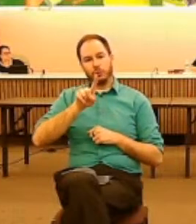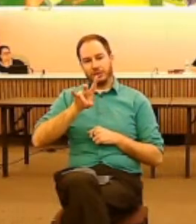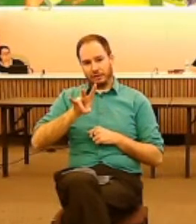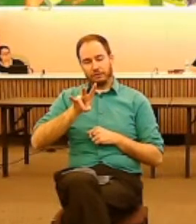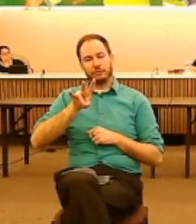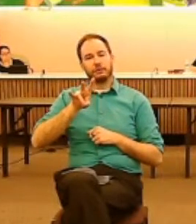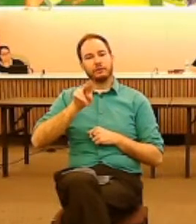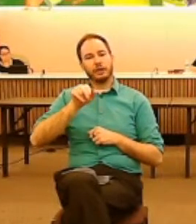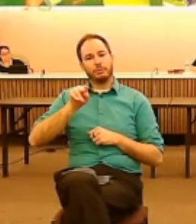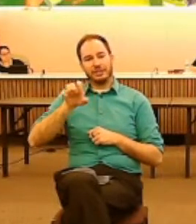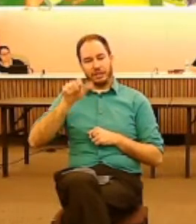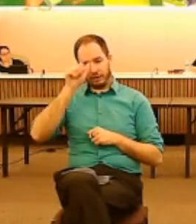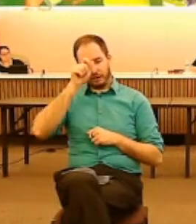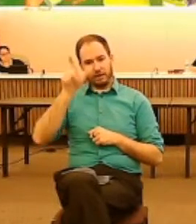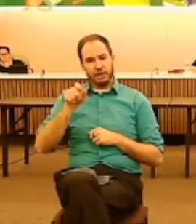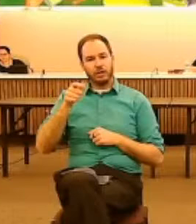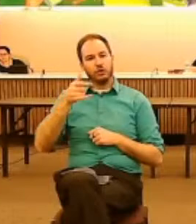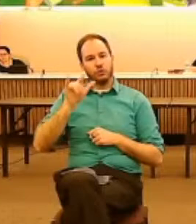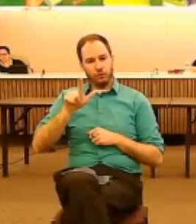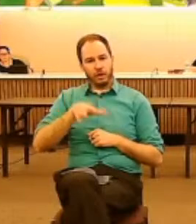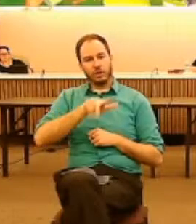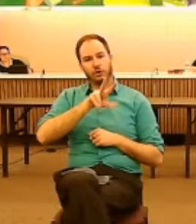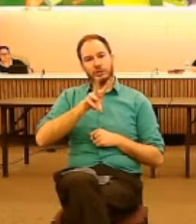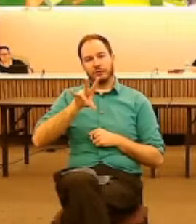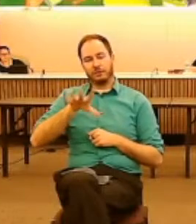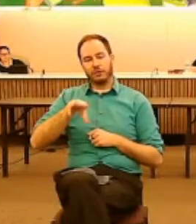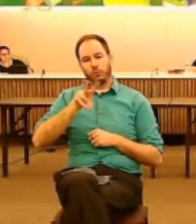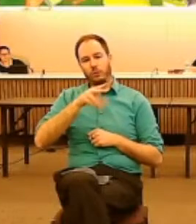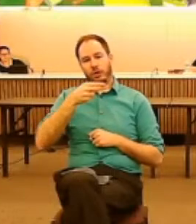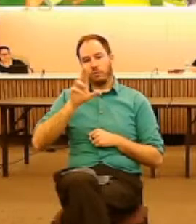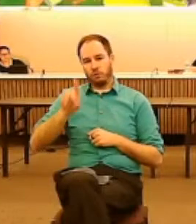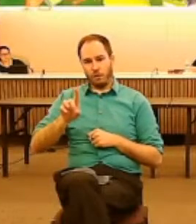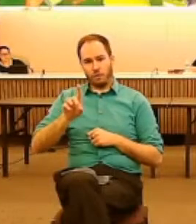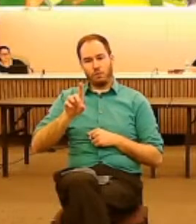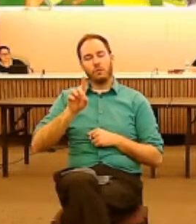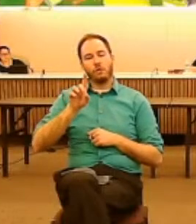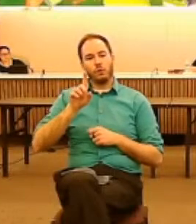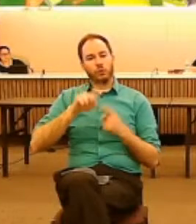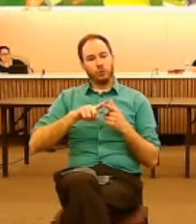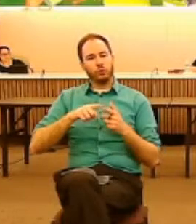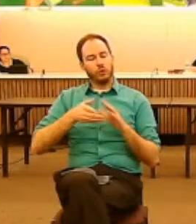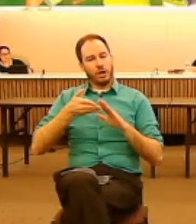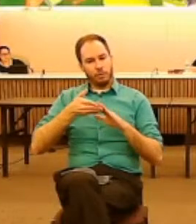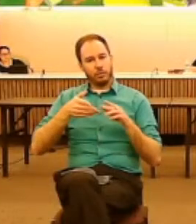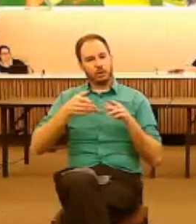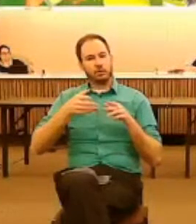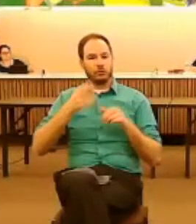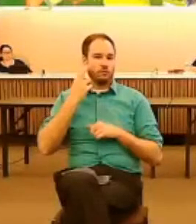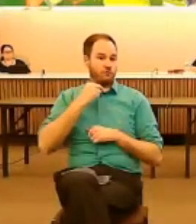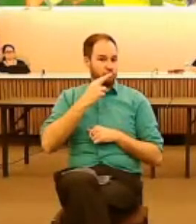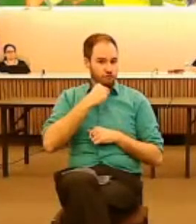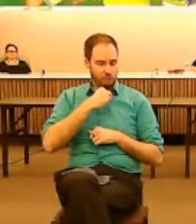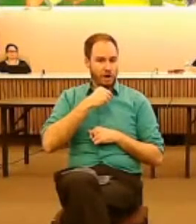2022-017, Namaste Indian Grill, 3675 West Henrietta Road, to operate a restaurant that